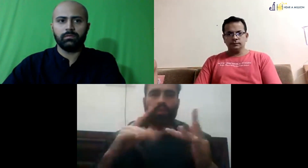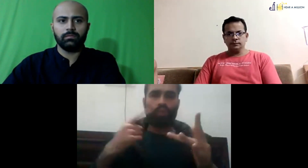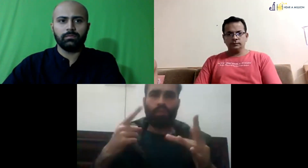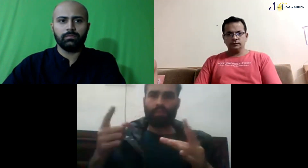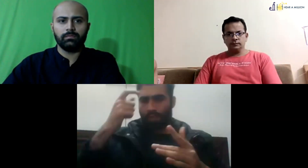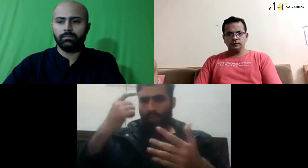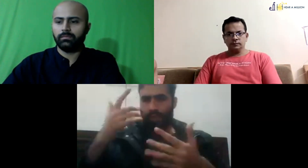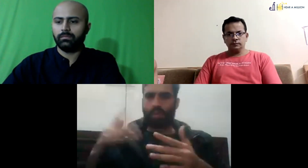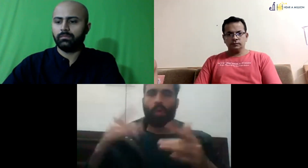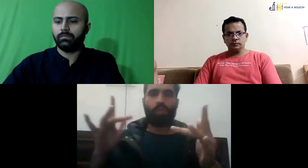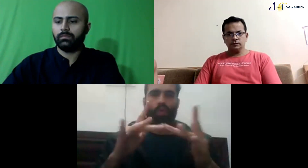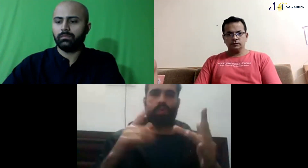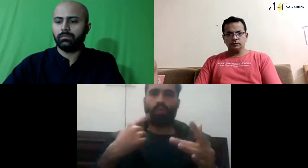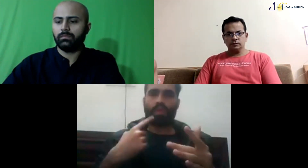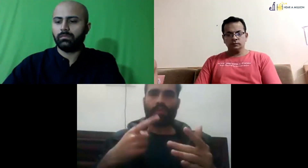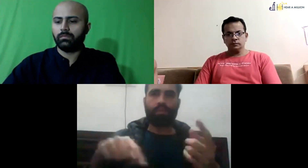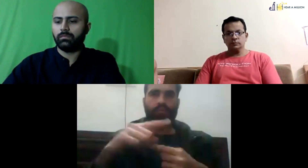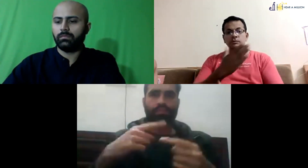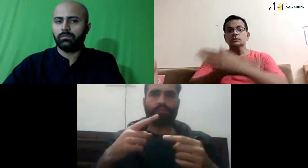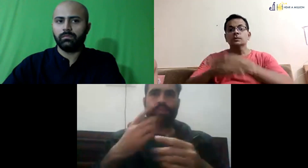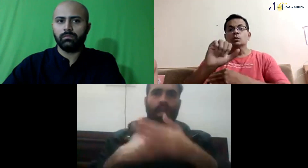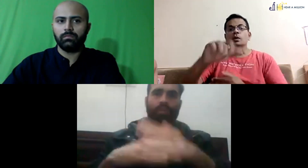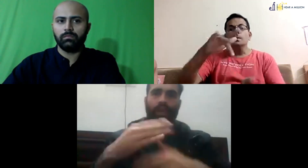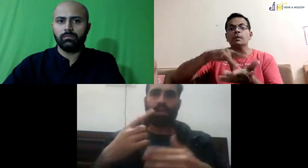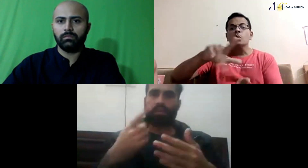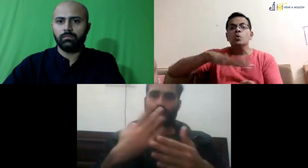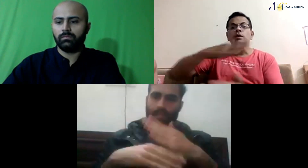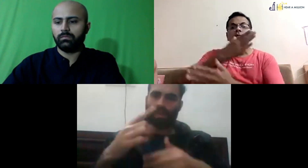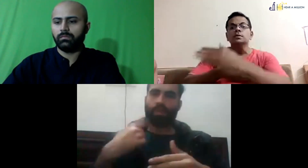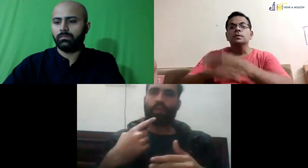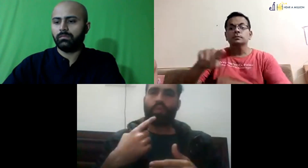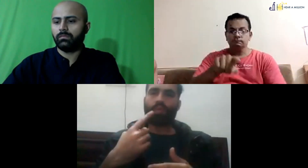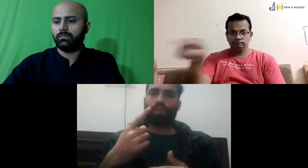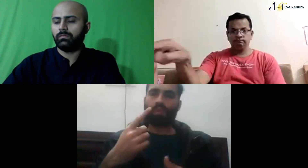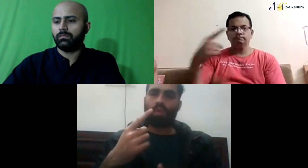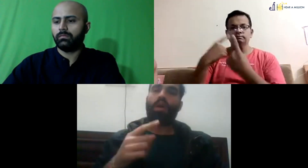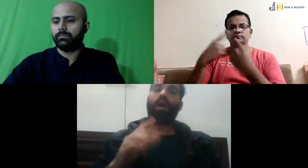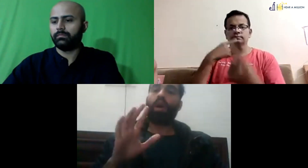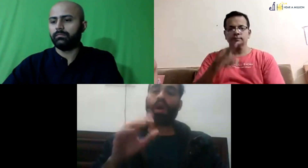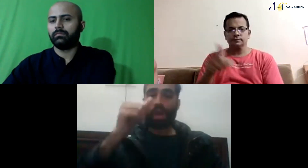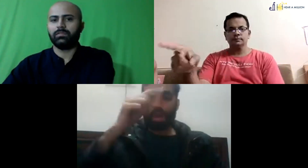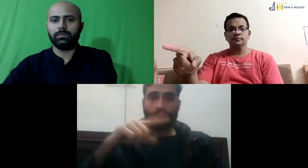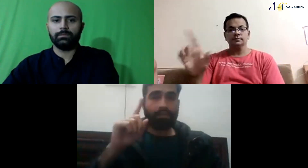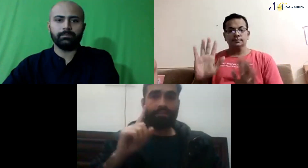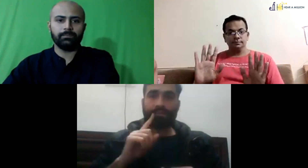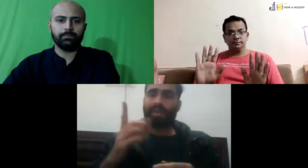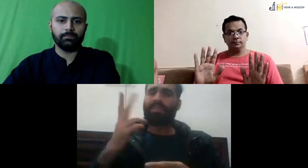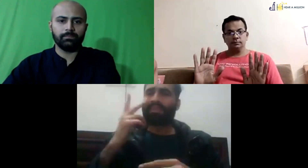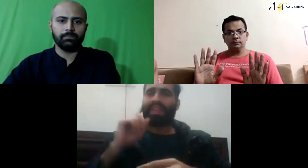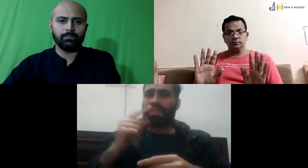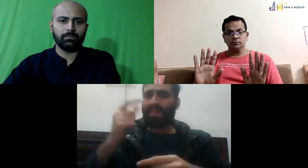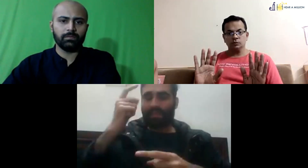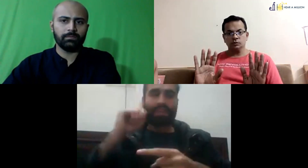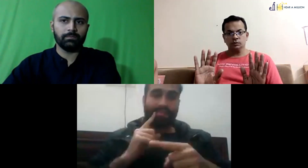work on it. Okay. So what's the problem? How whom we have to contact? How we will contact? You can contact your